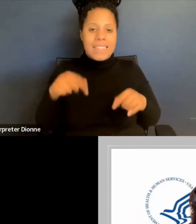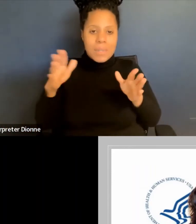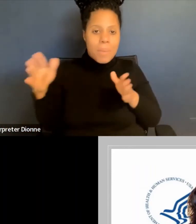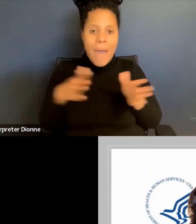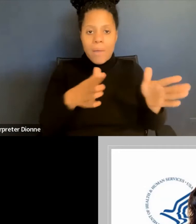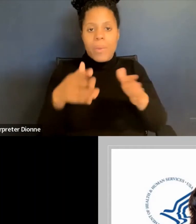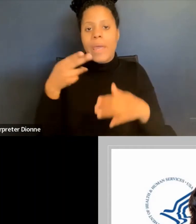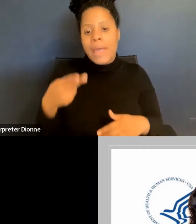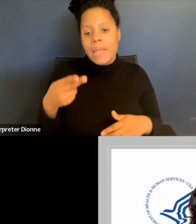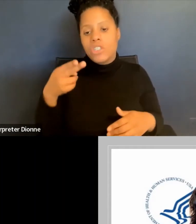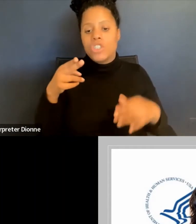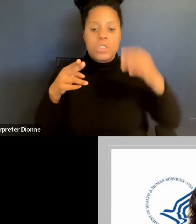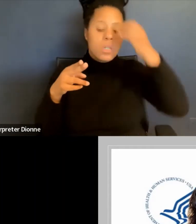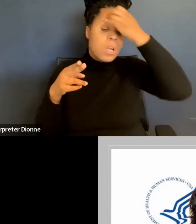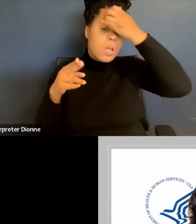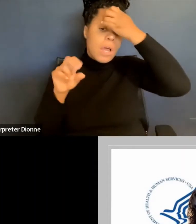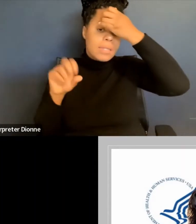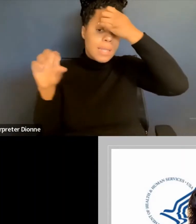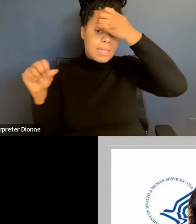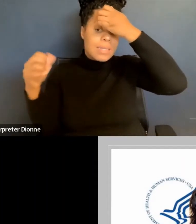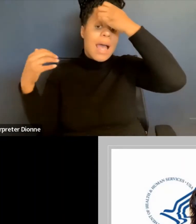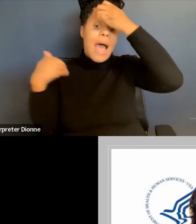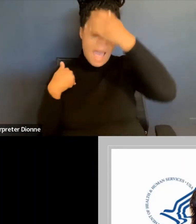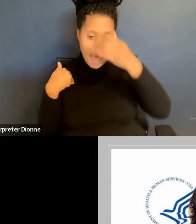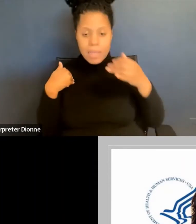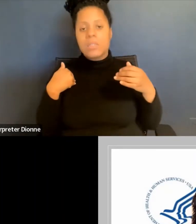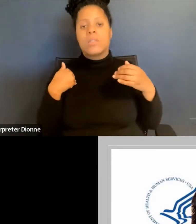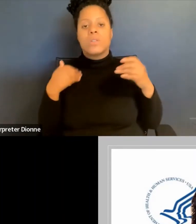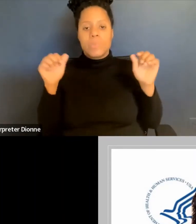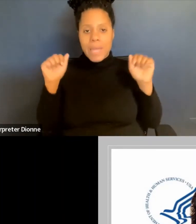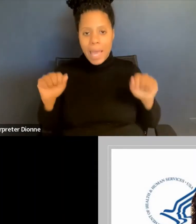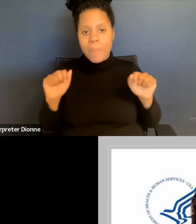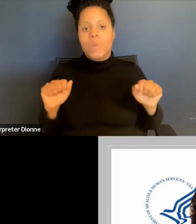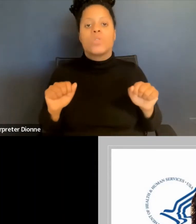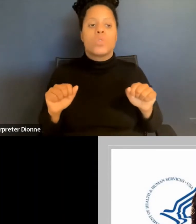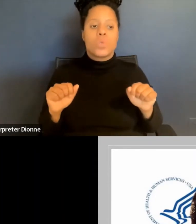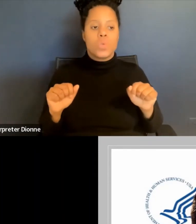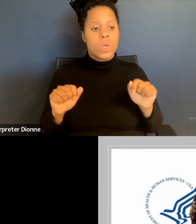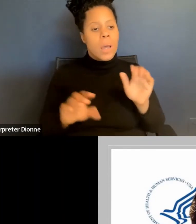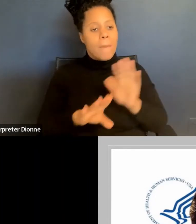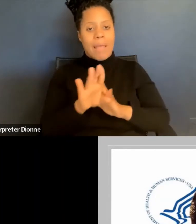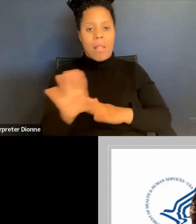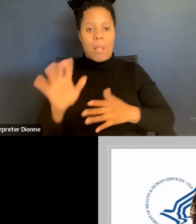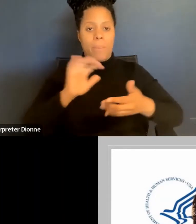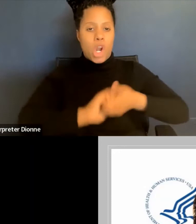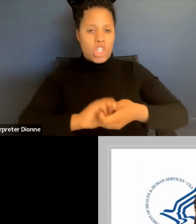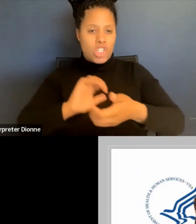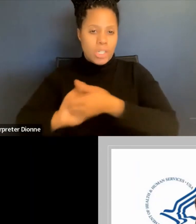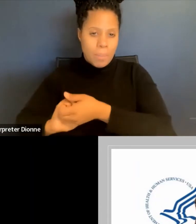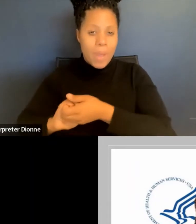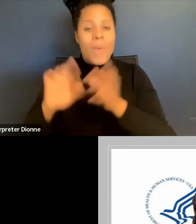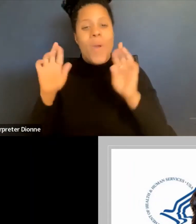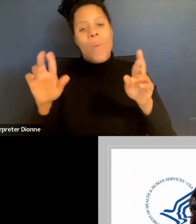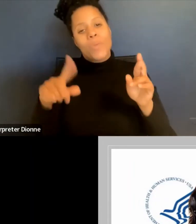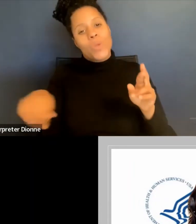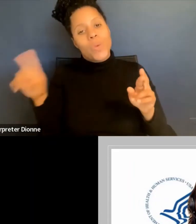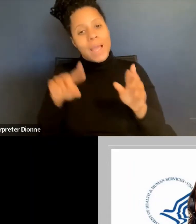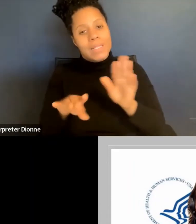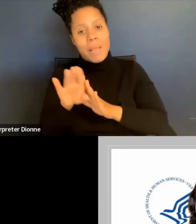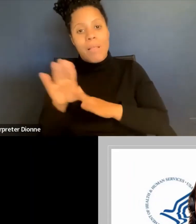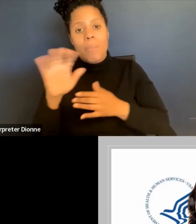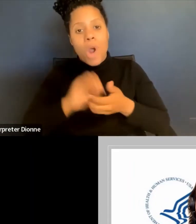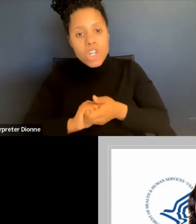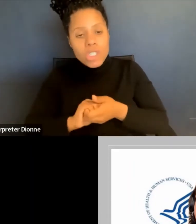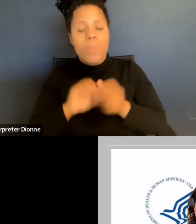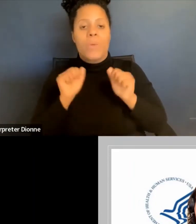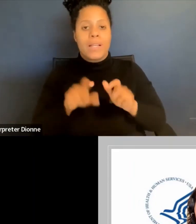get resources to the local level. And we really hope that you will build these partnerships so we can activate them if and when we need them for